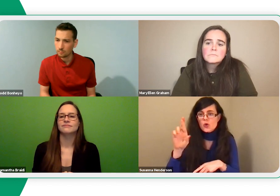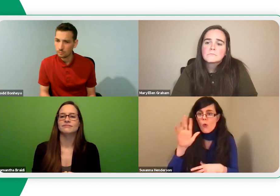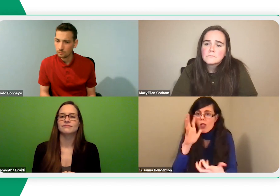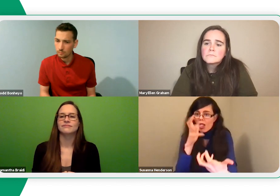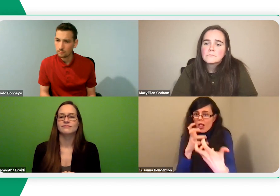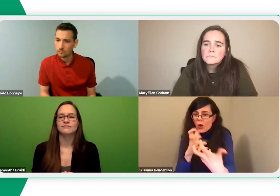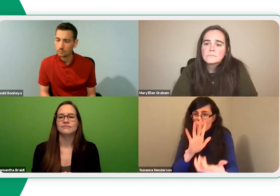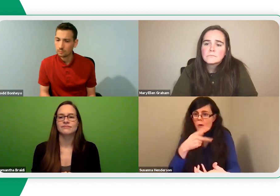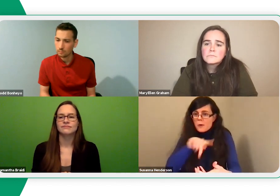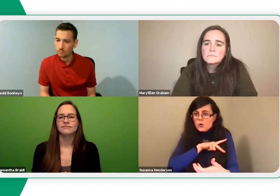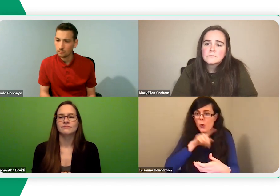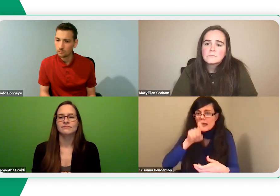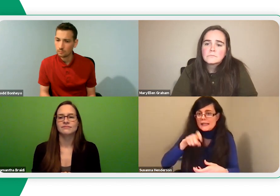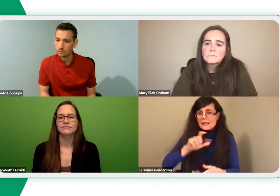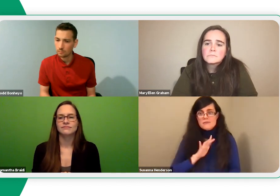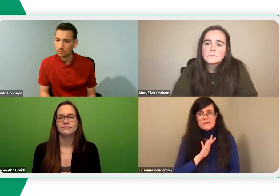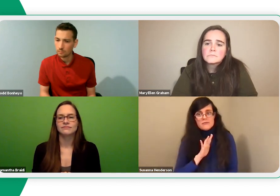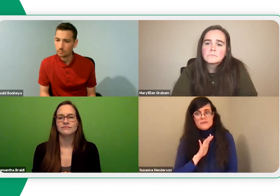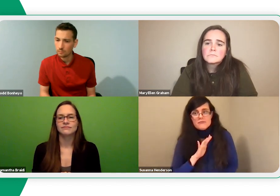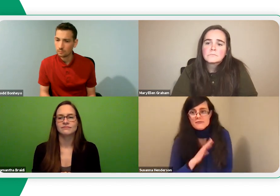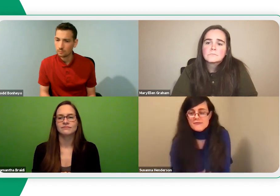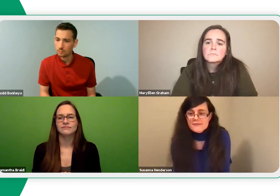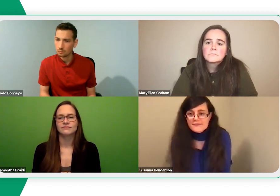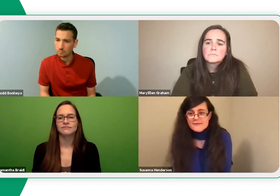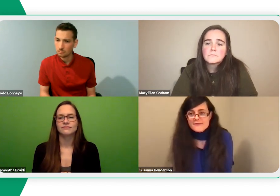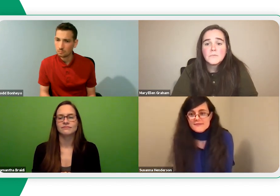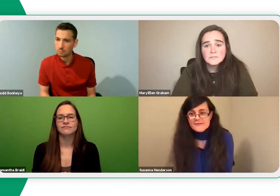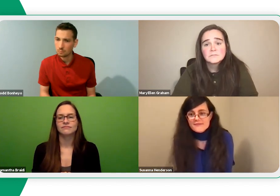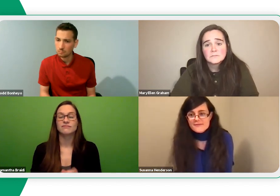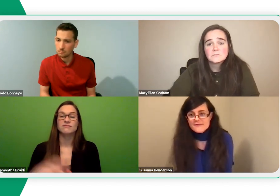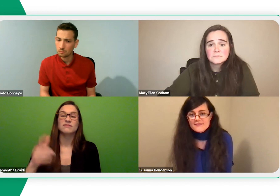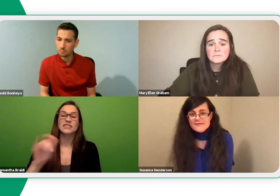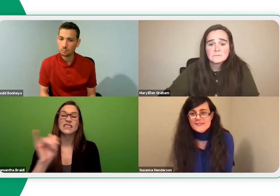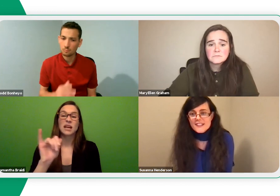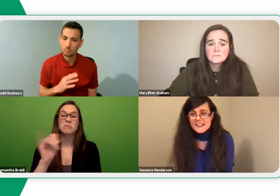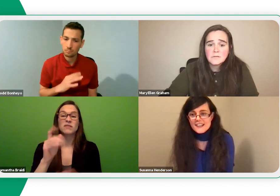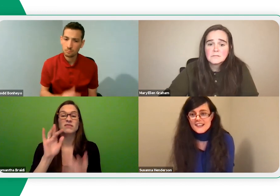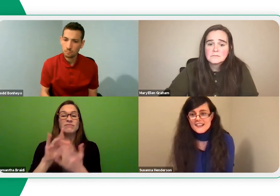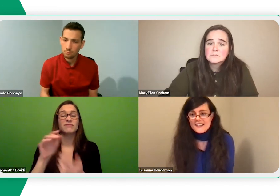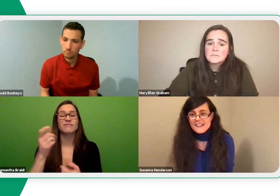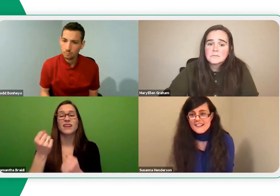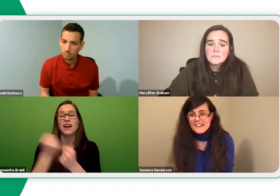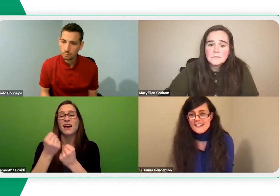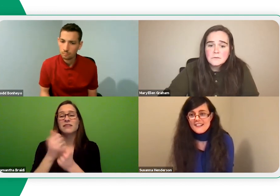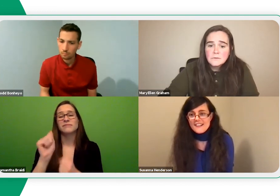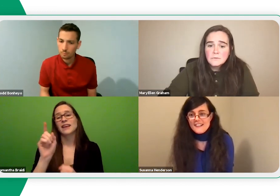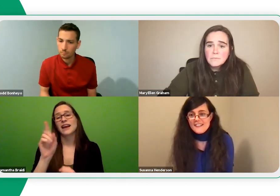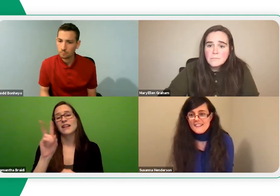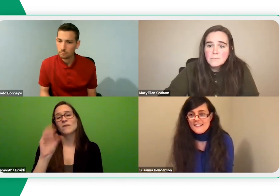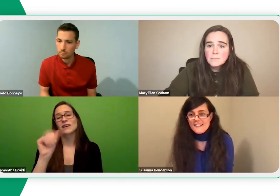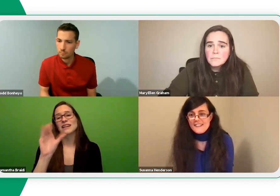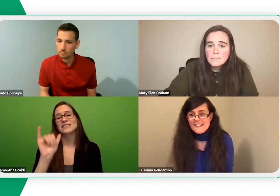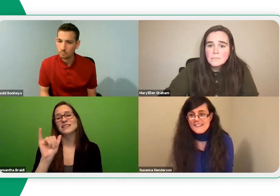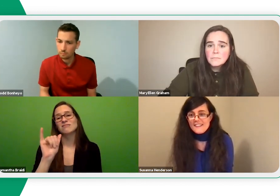about investment. So I highly recommend you looking into Kramer Finance because they do have people there that can communicate with you.